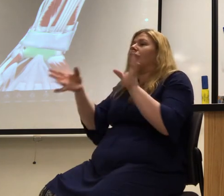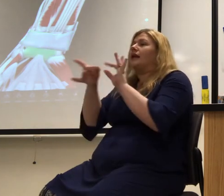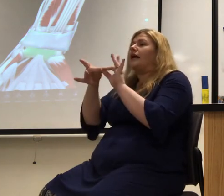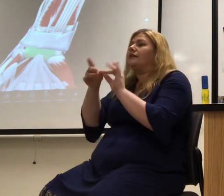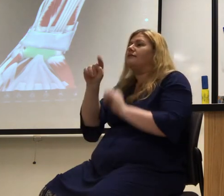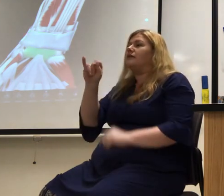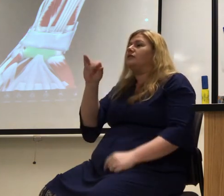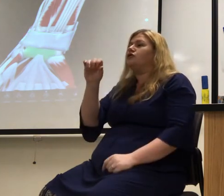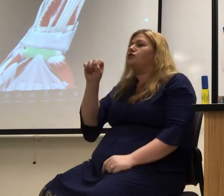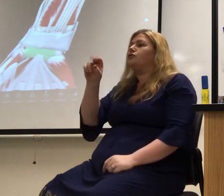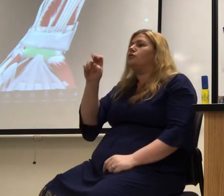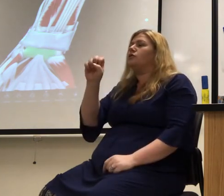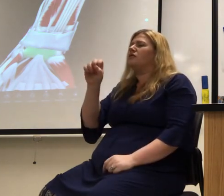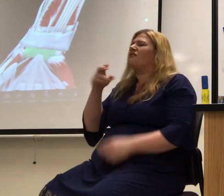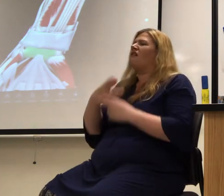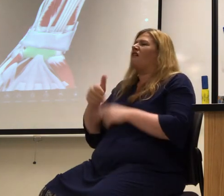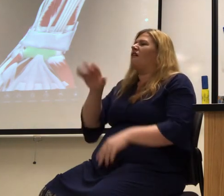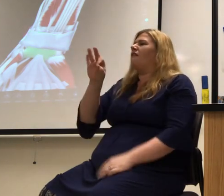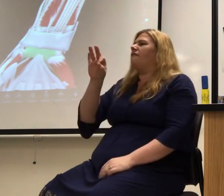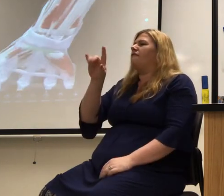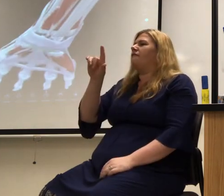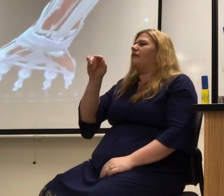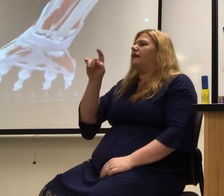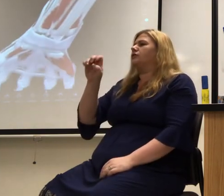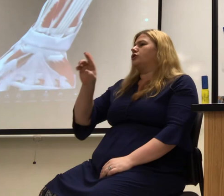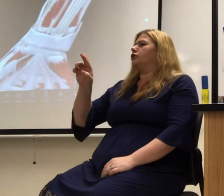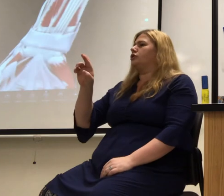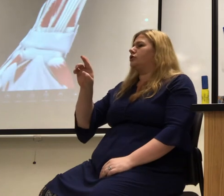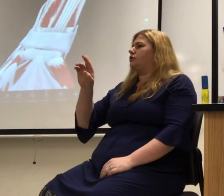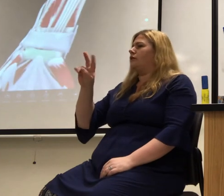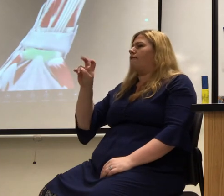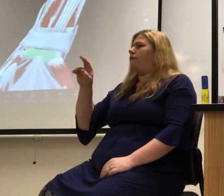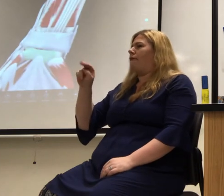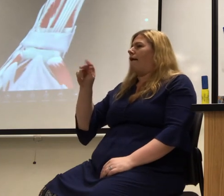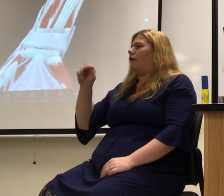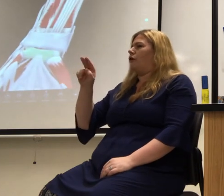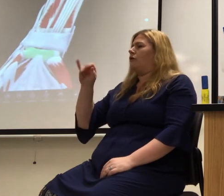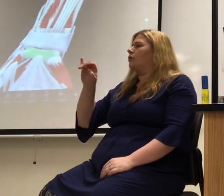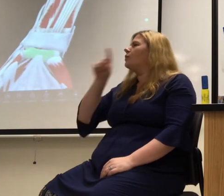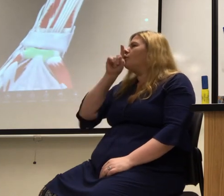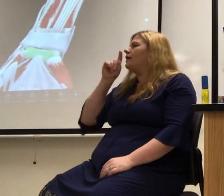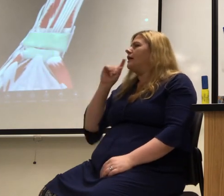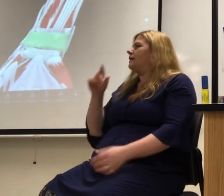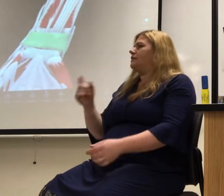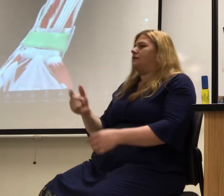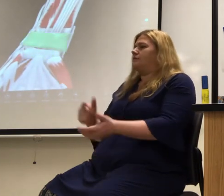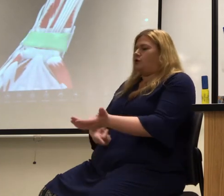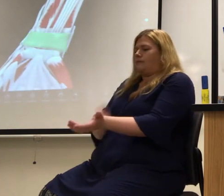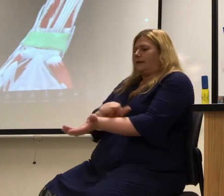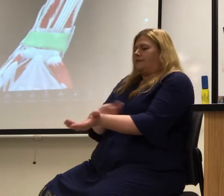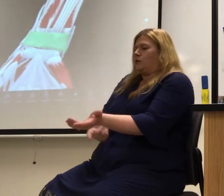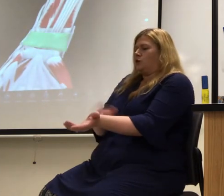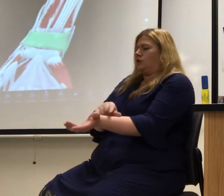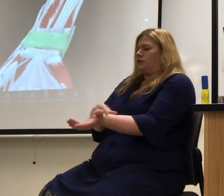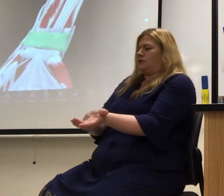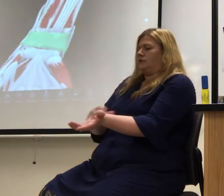retinaculum? Well, they call it transverse carpal ligament here. Let's see, there's my flexor retinaculum.